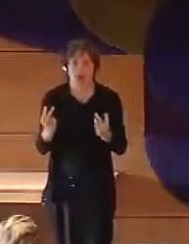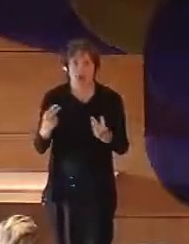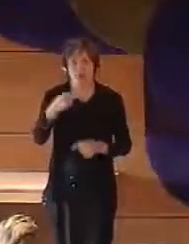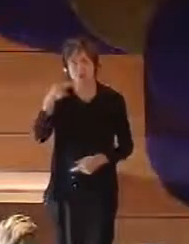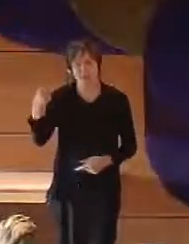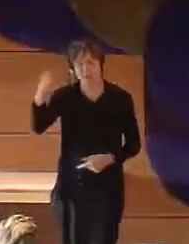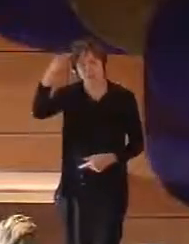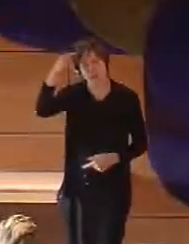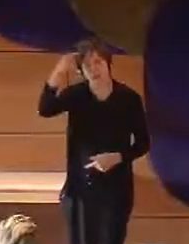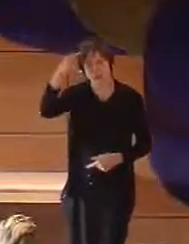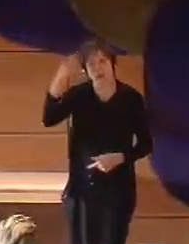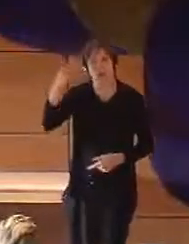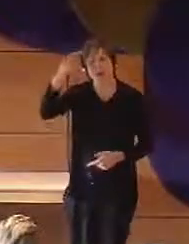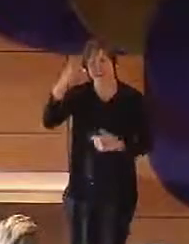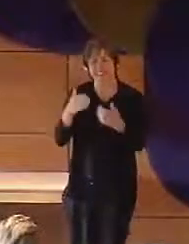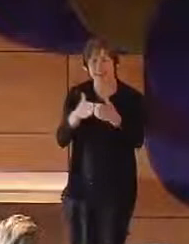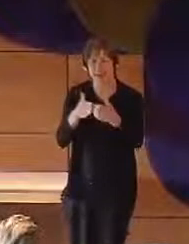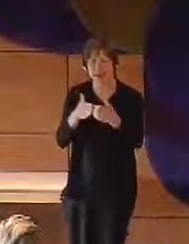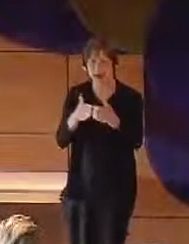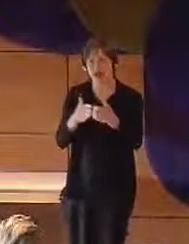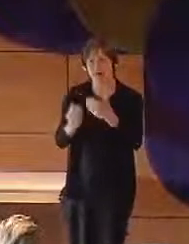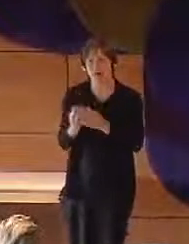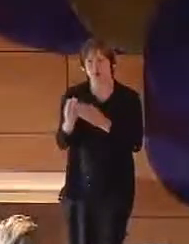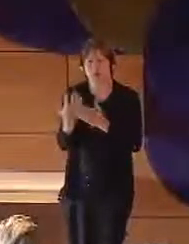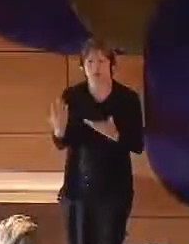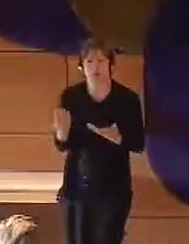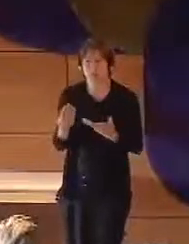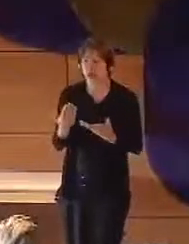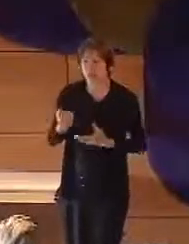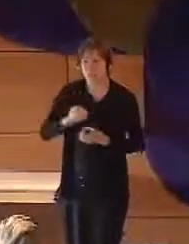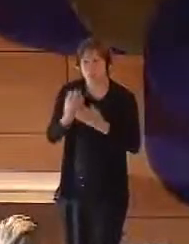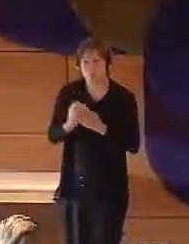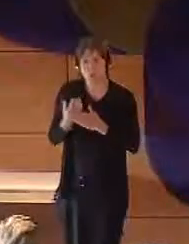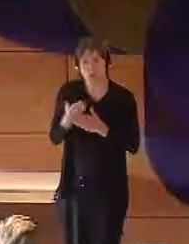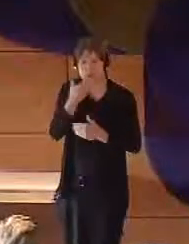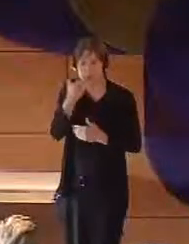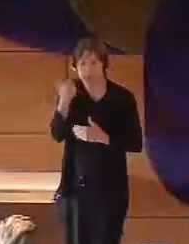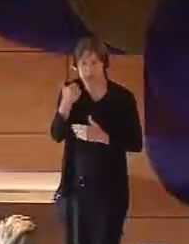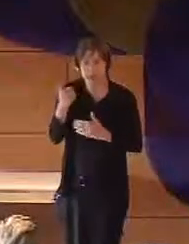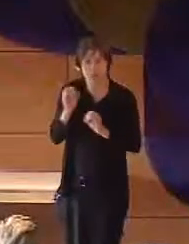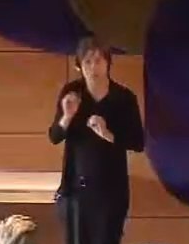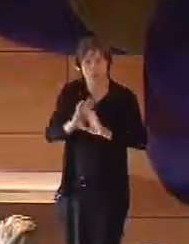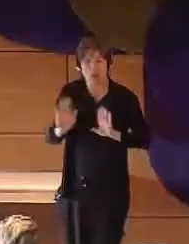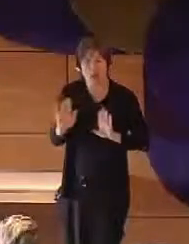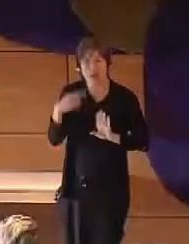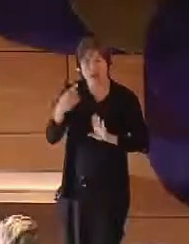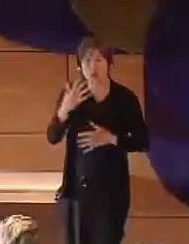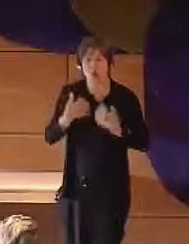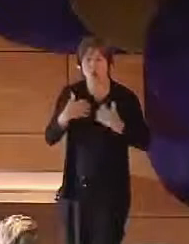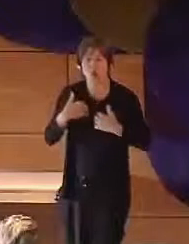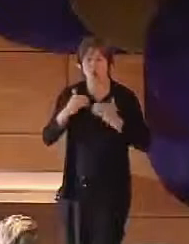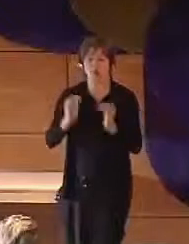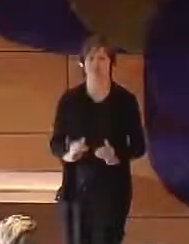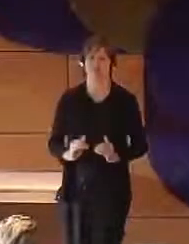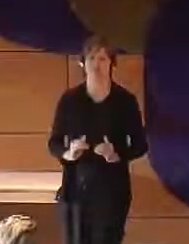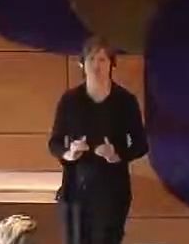which case the levels of hormones coming out are low. And that has a very long name, which is